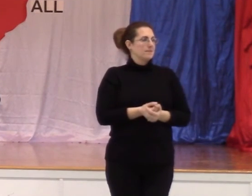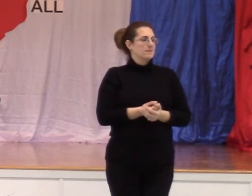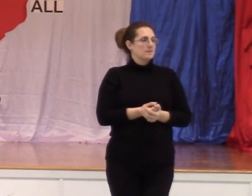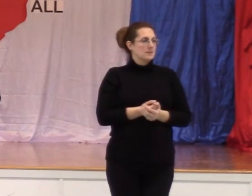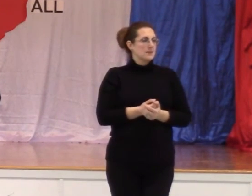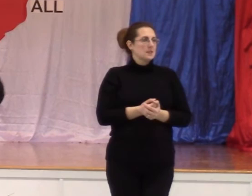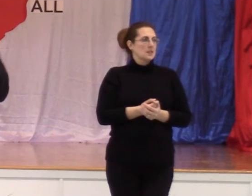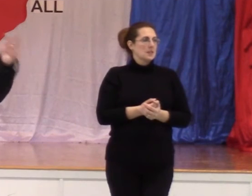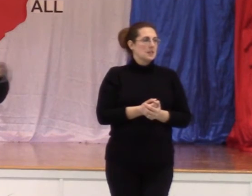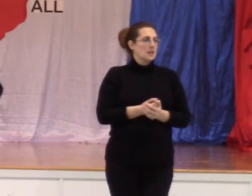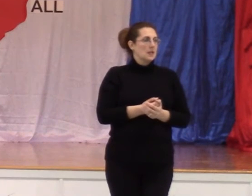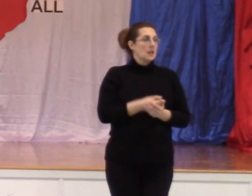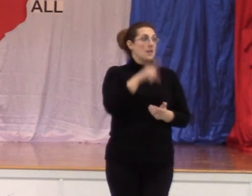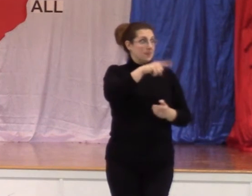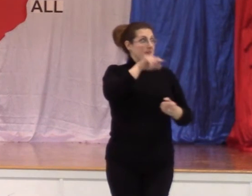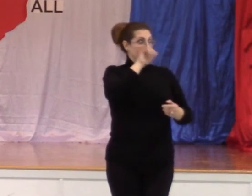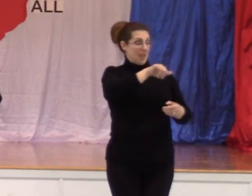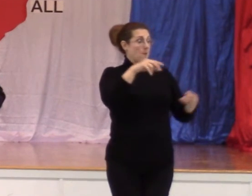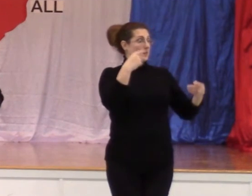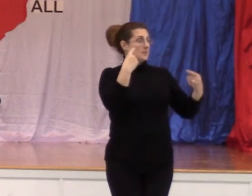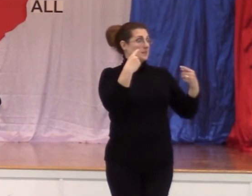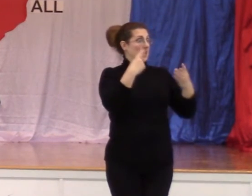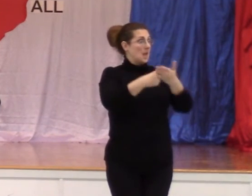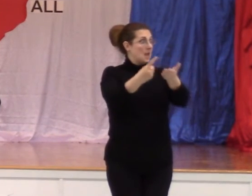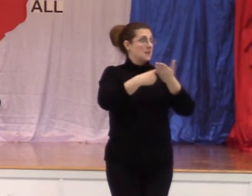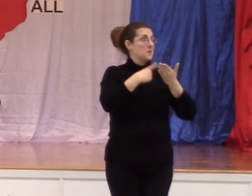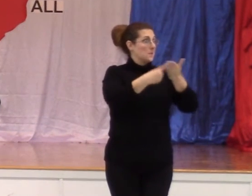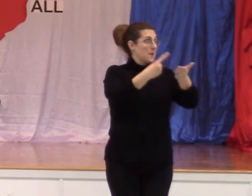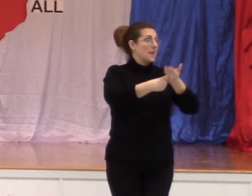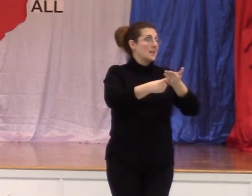Right? That was actually a debate at the council.